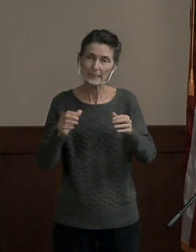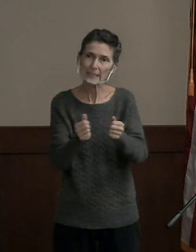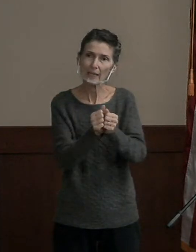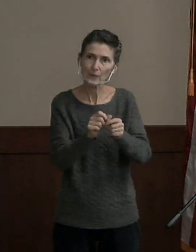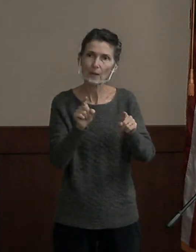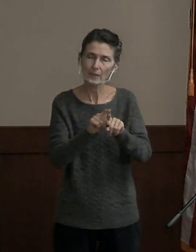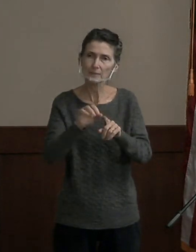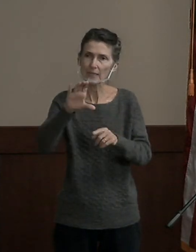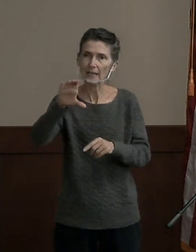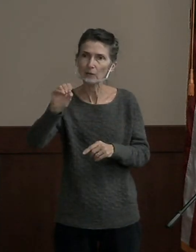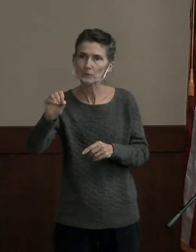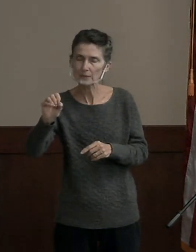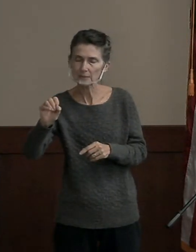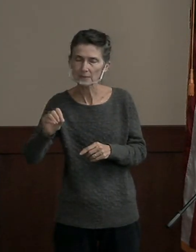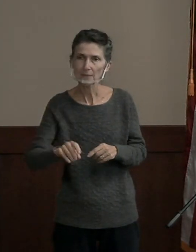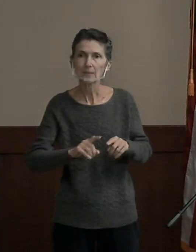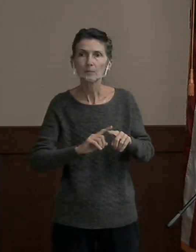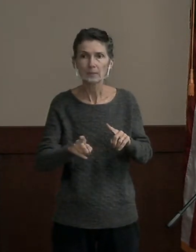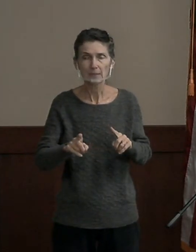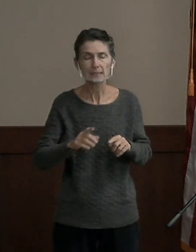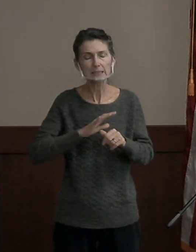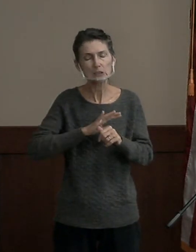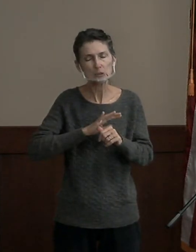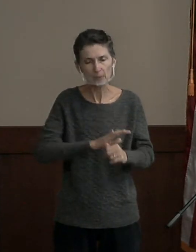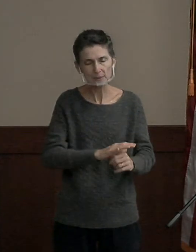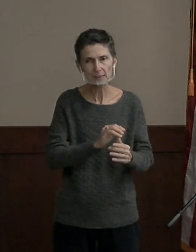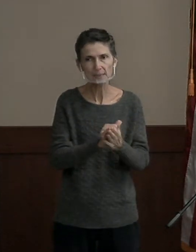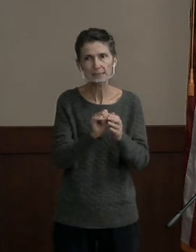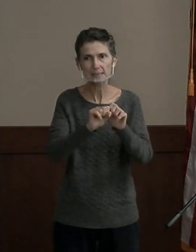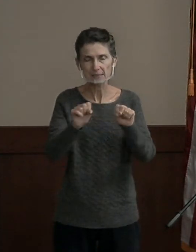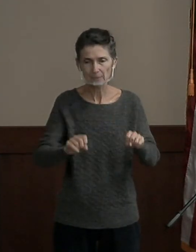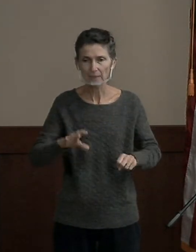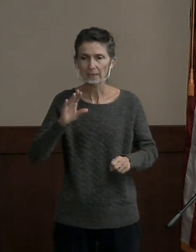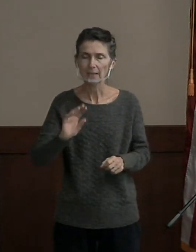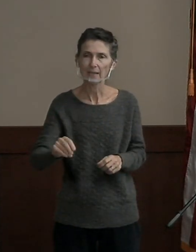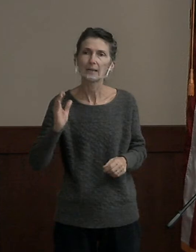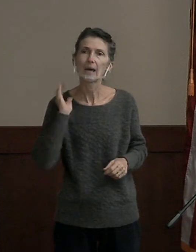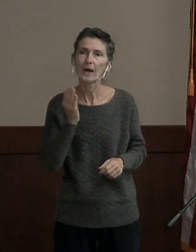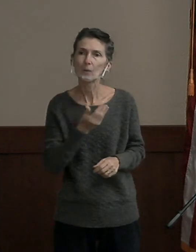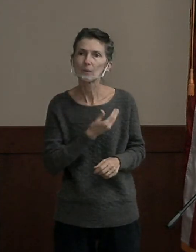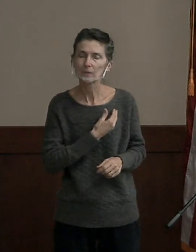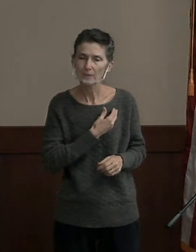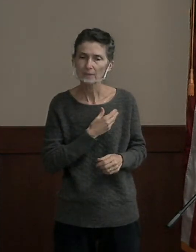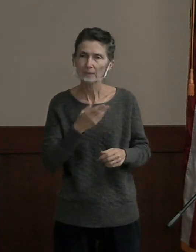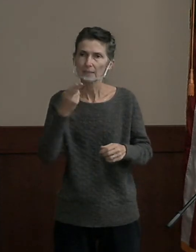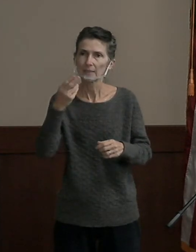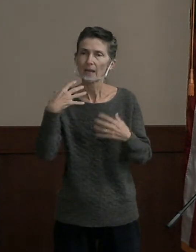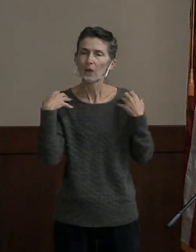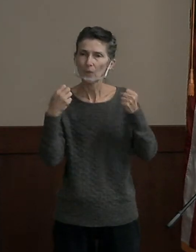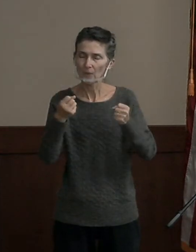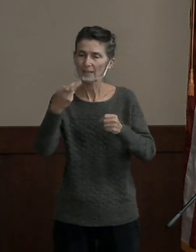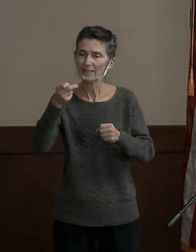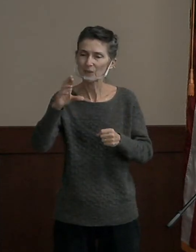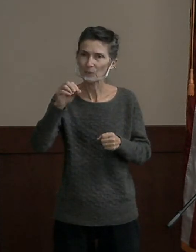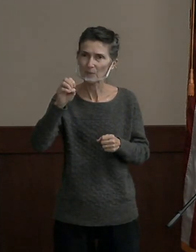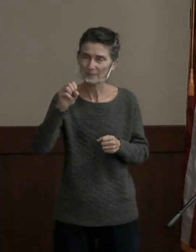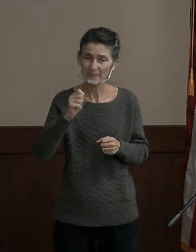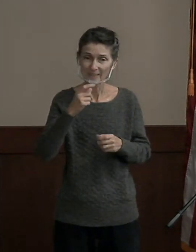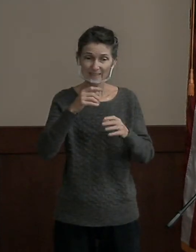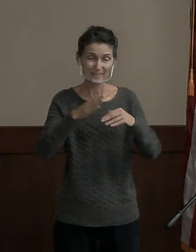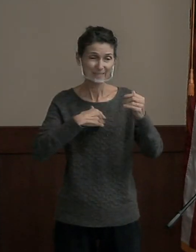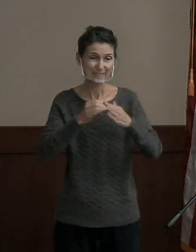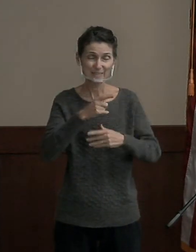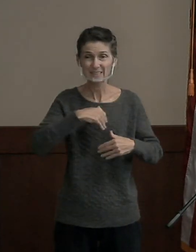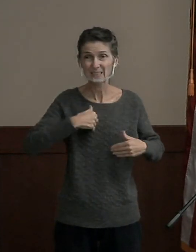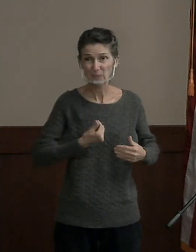county, but it is stressing the system. And it's stressing our healthcare heroes, quite frankly. Despite their fatigue, we've been at this